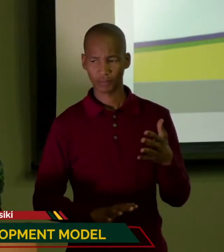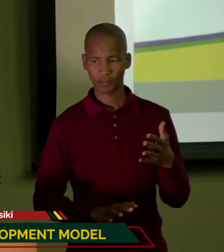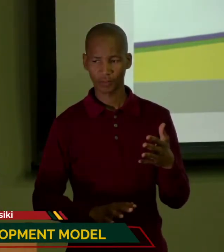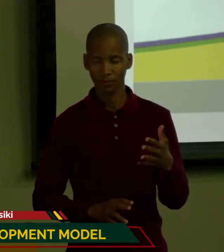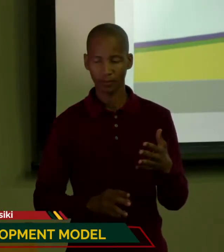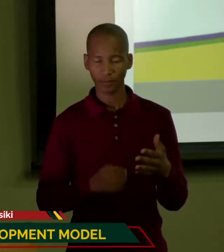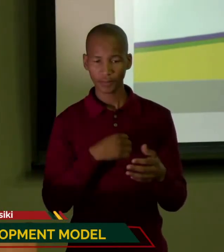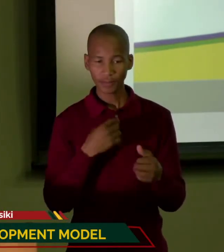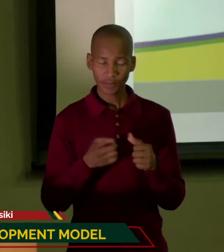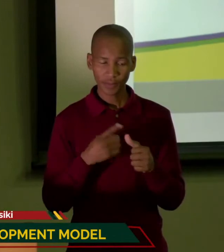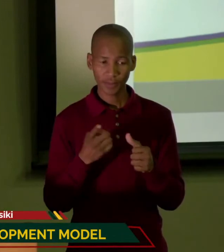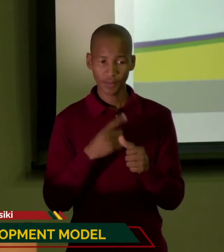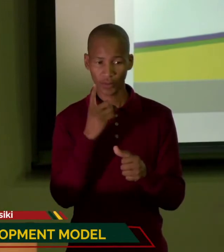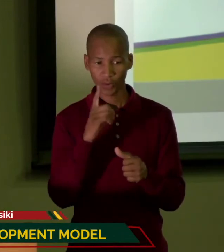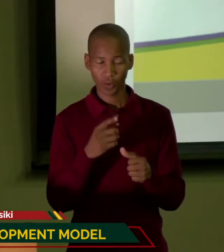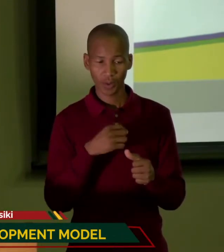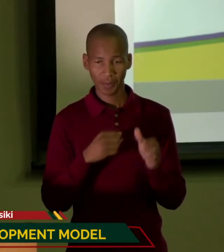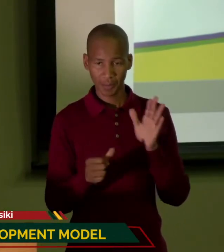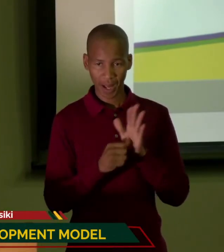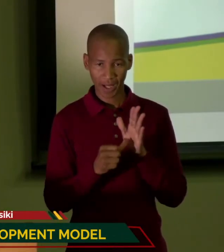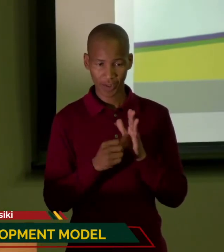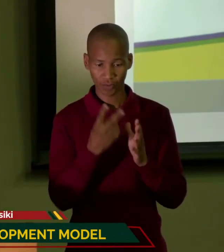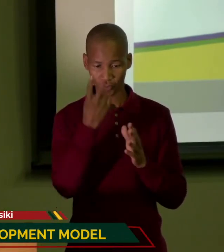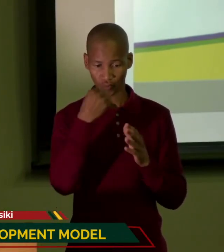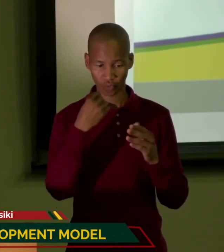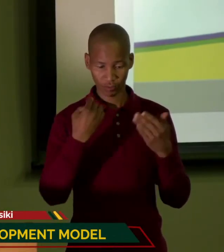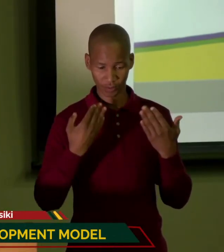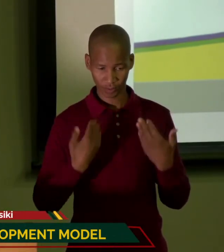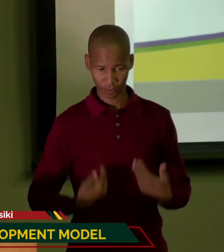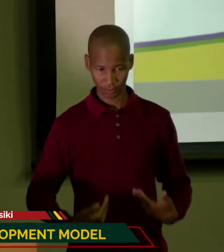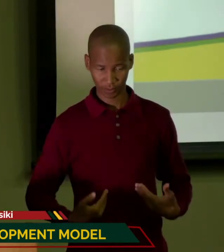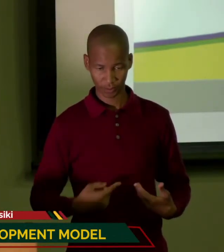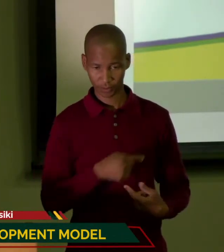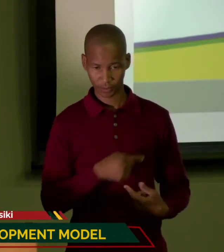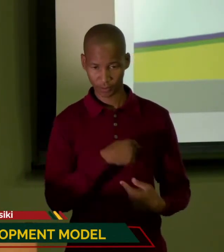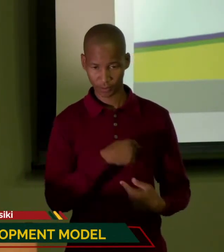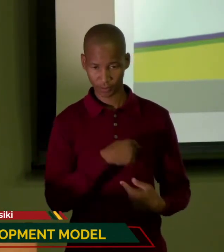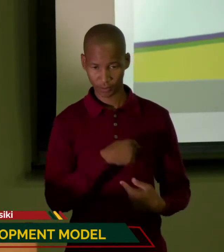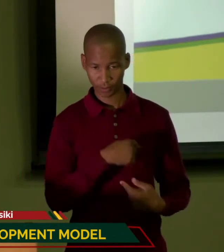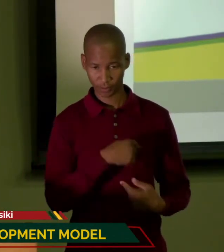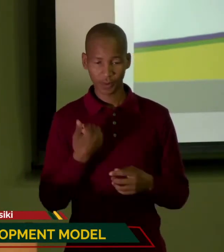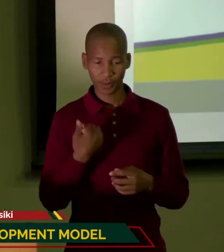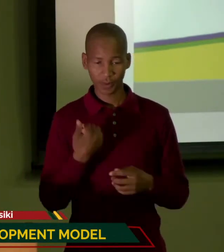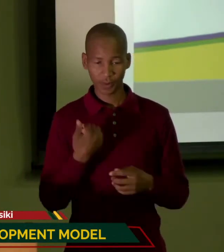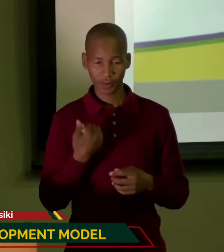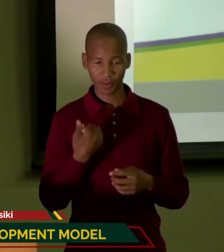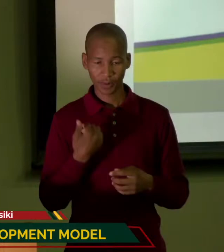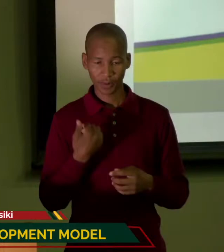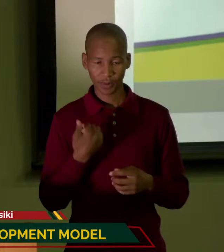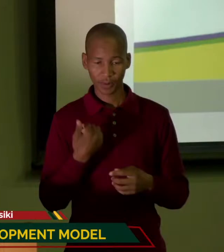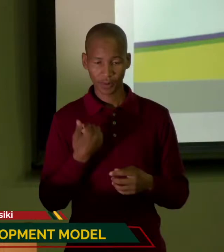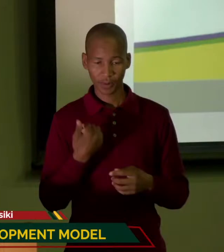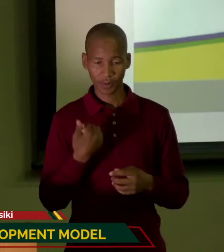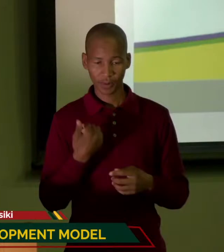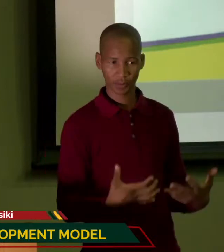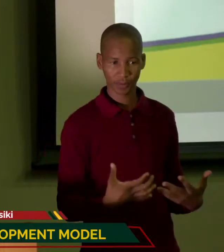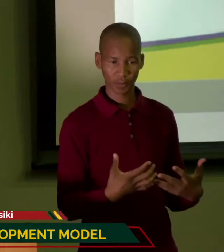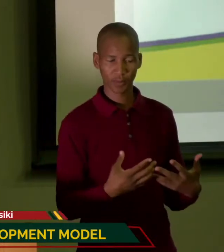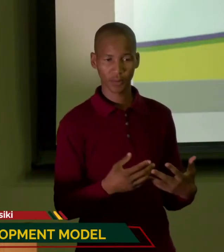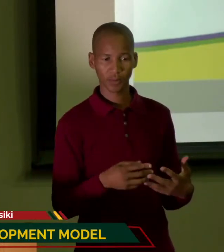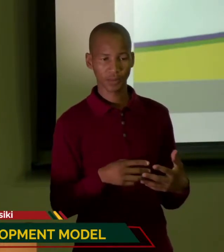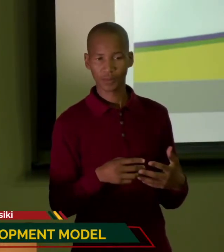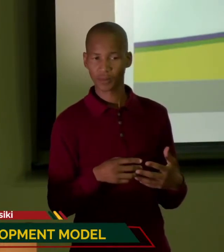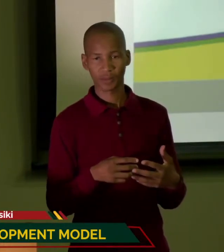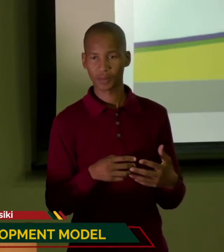ukuba masizijonge. Then sathi planning and budget, there is lack of